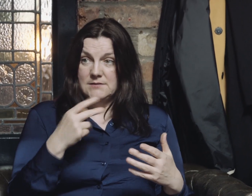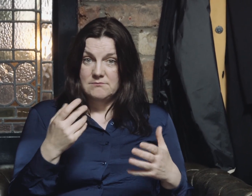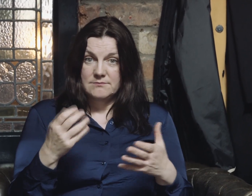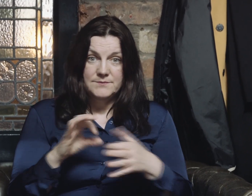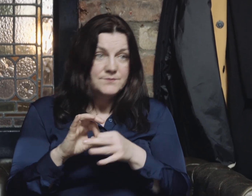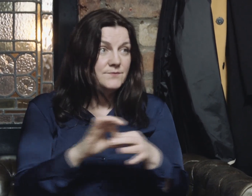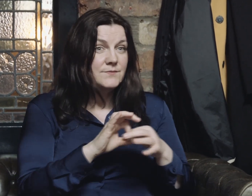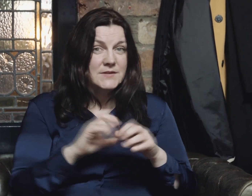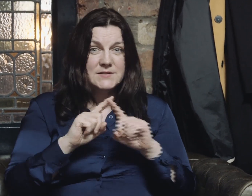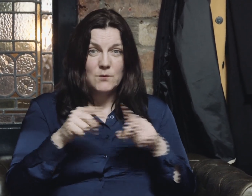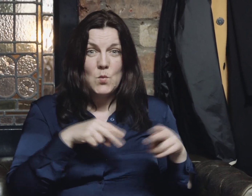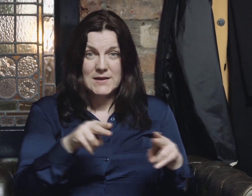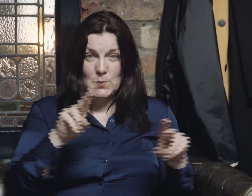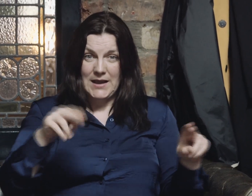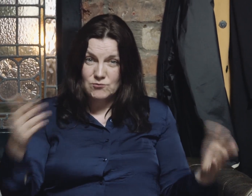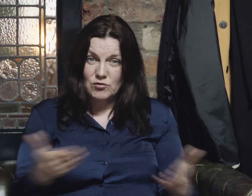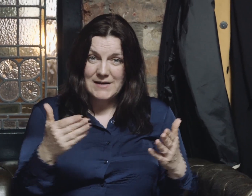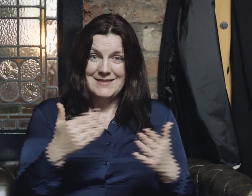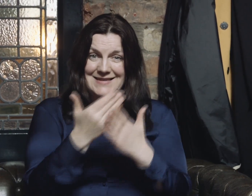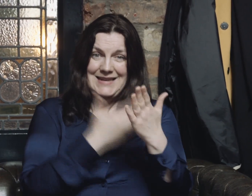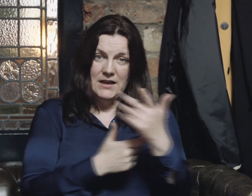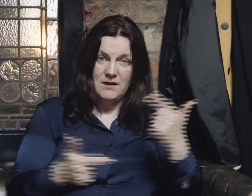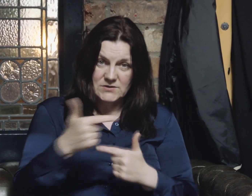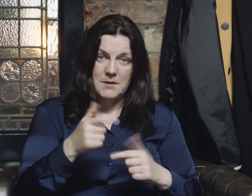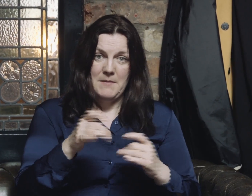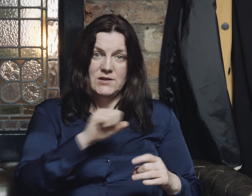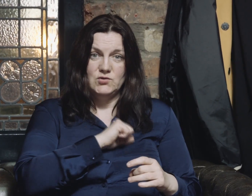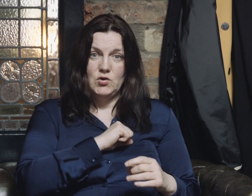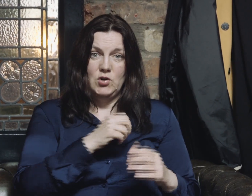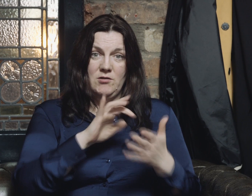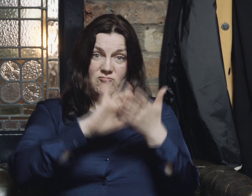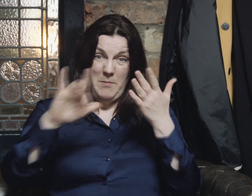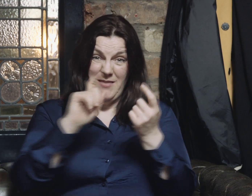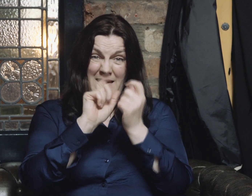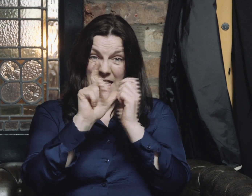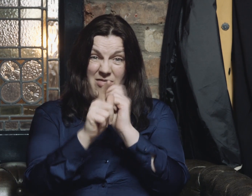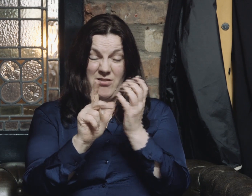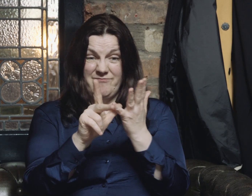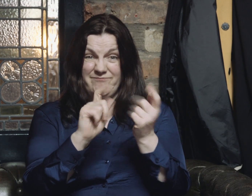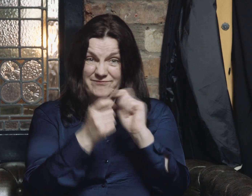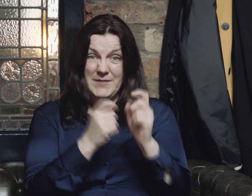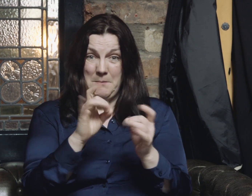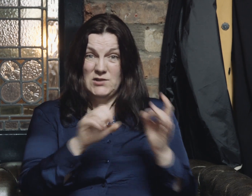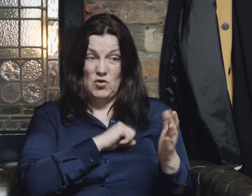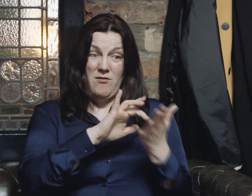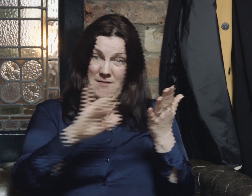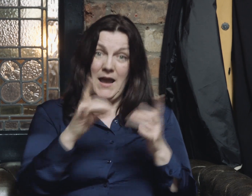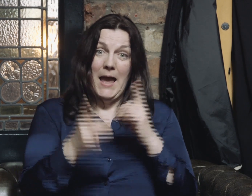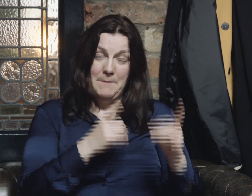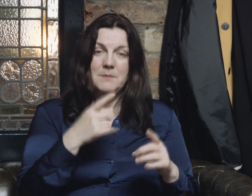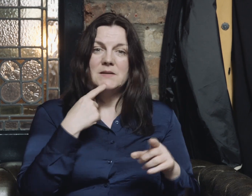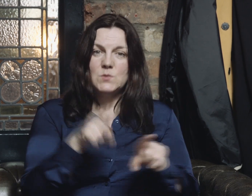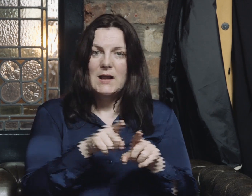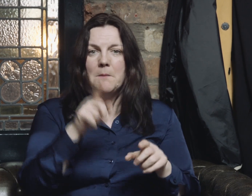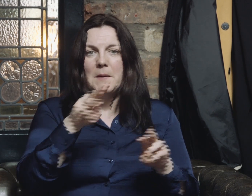just progress that legal conversation now, make repeal the 8th happen, but also arm people to think about what